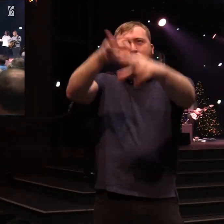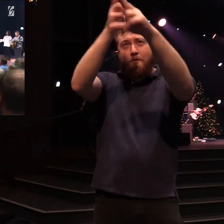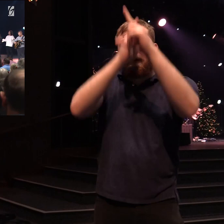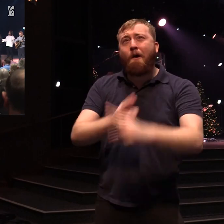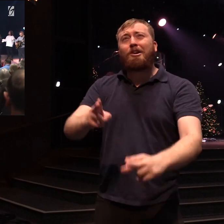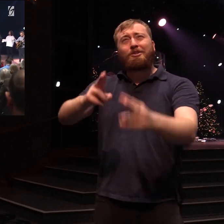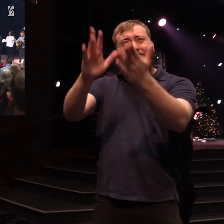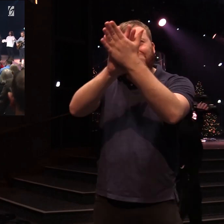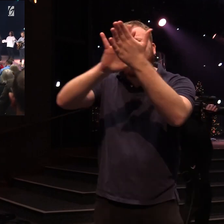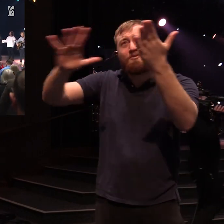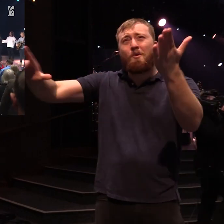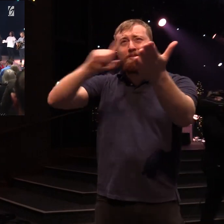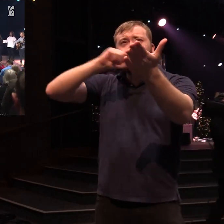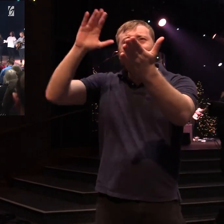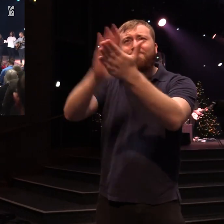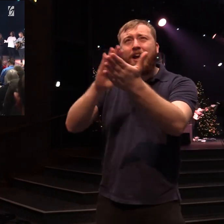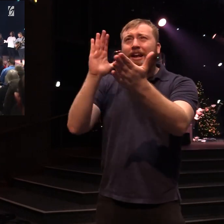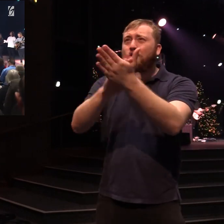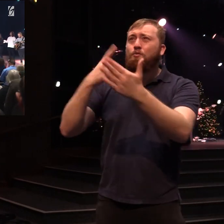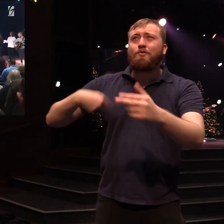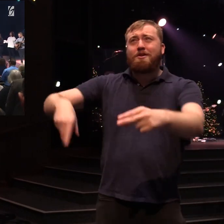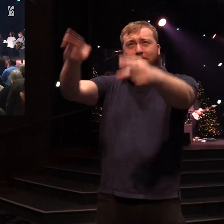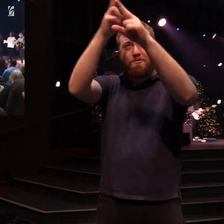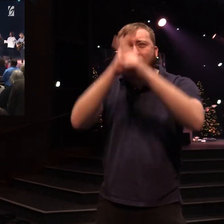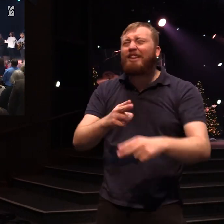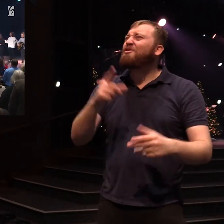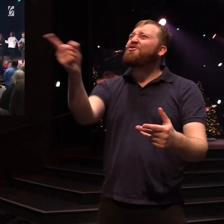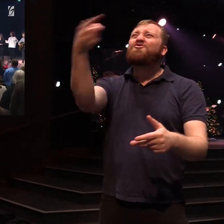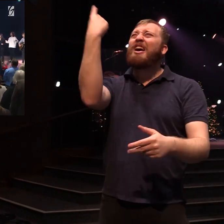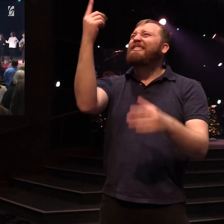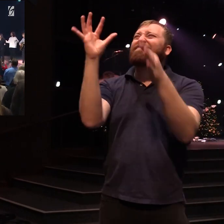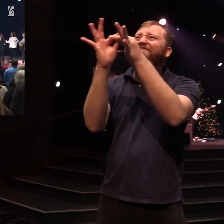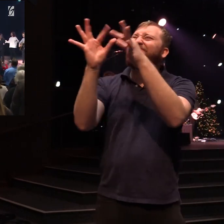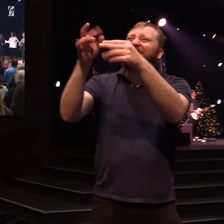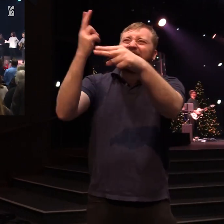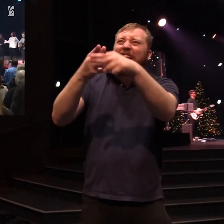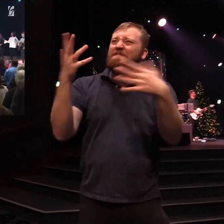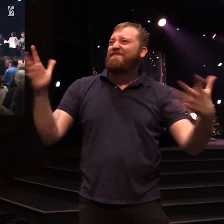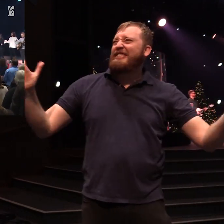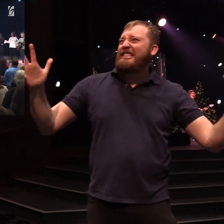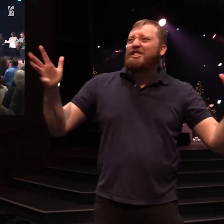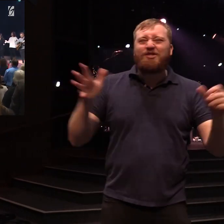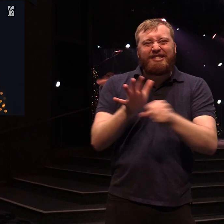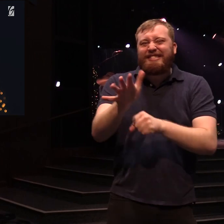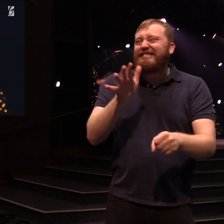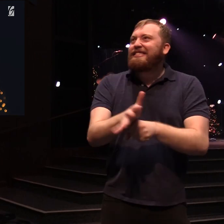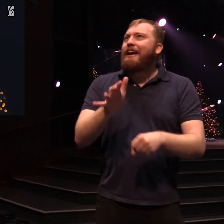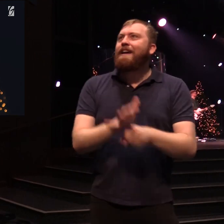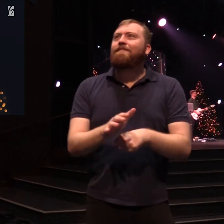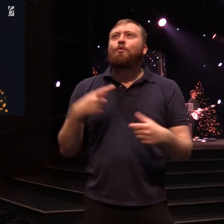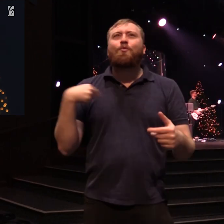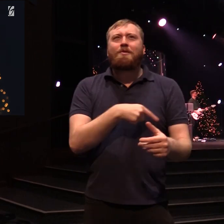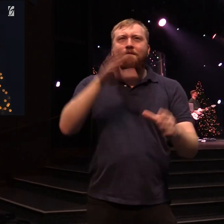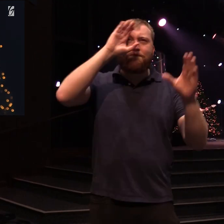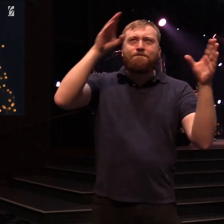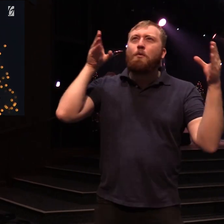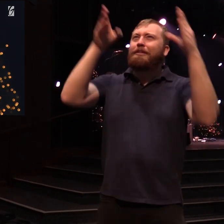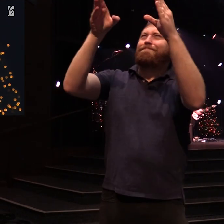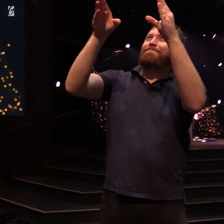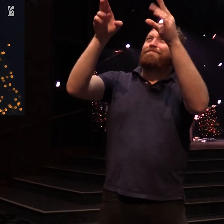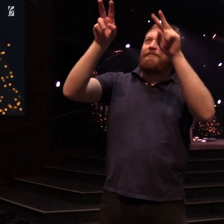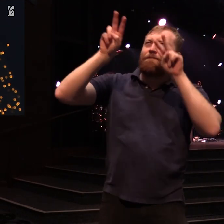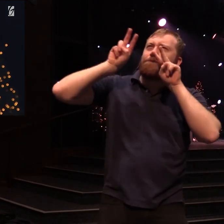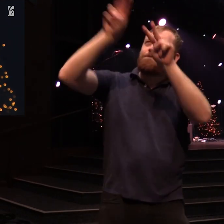praise. All honor to you, Jesus. Just say his name. Jesus. God, our focus, our attention turns to